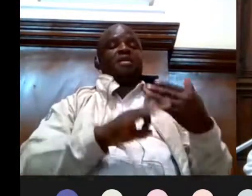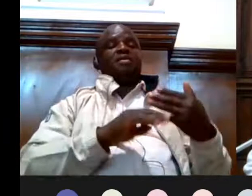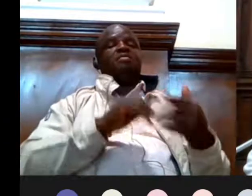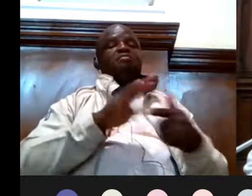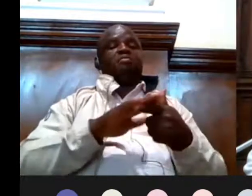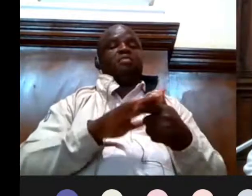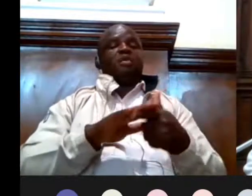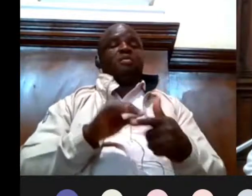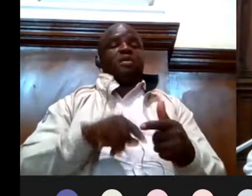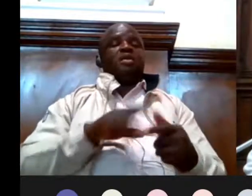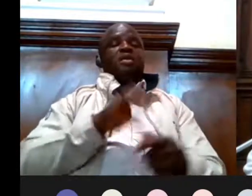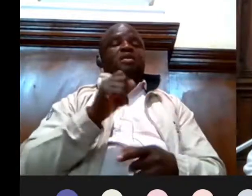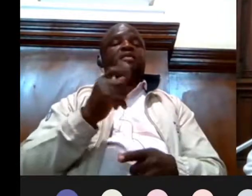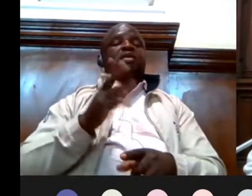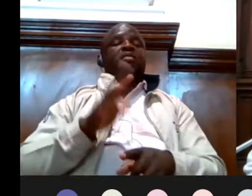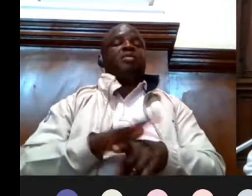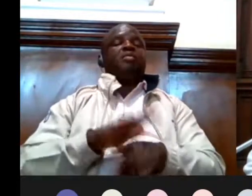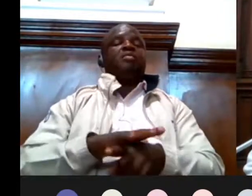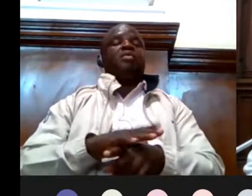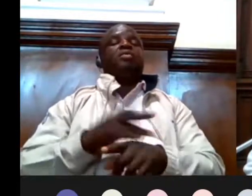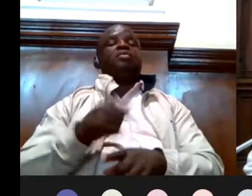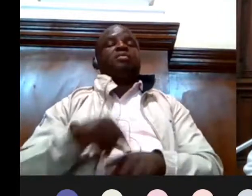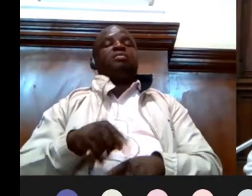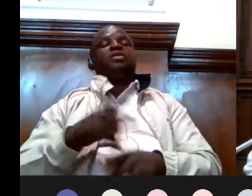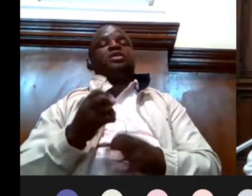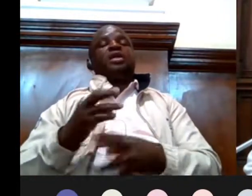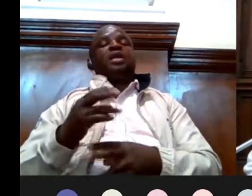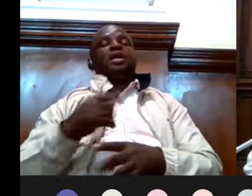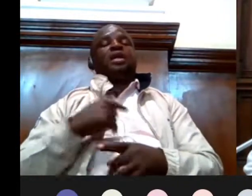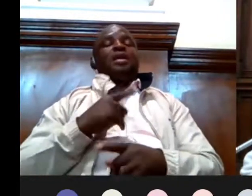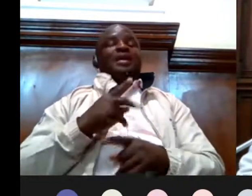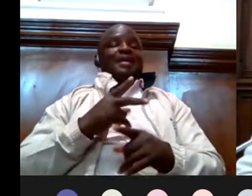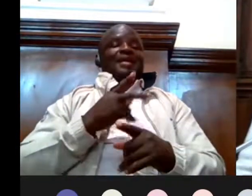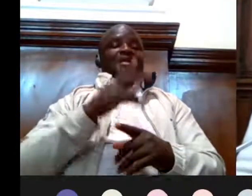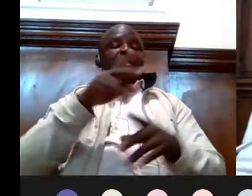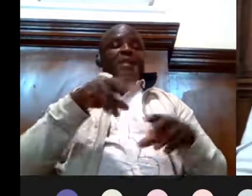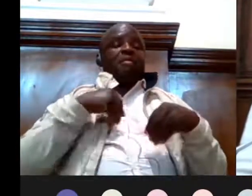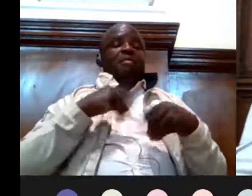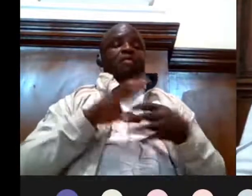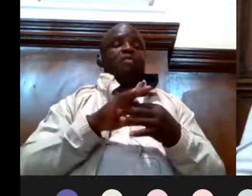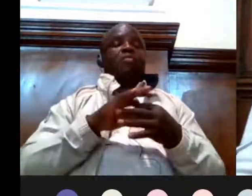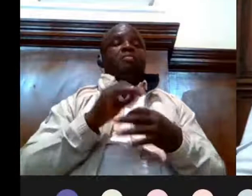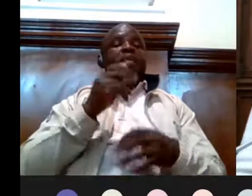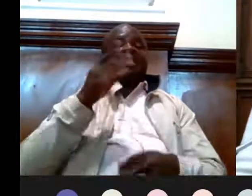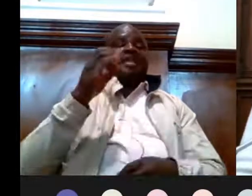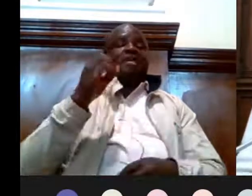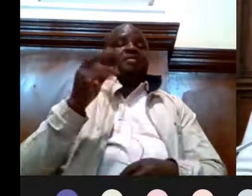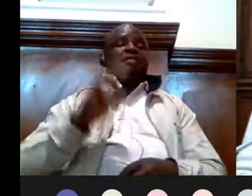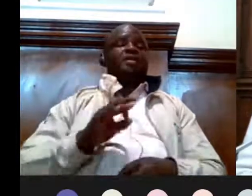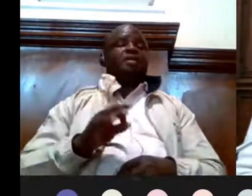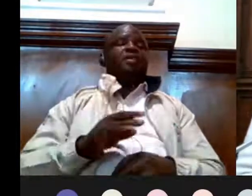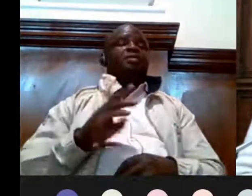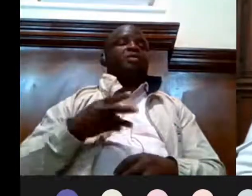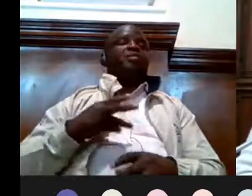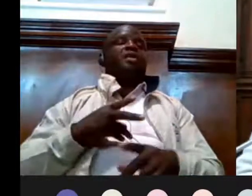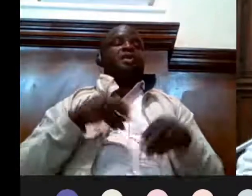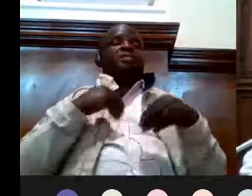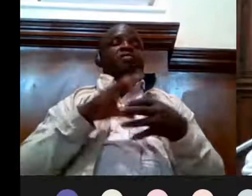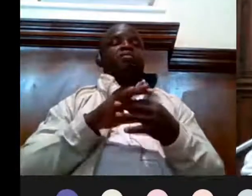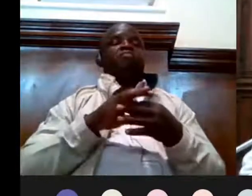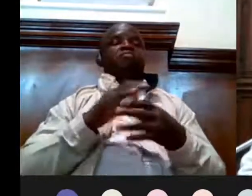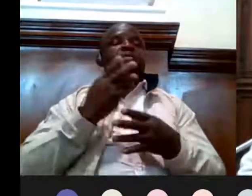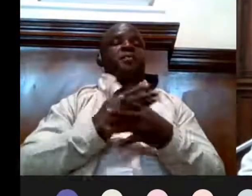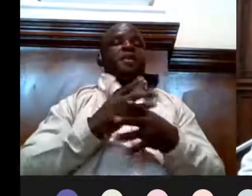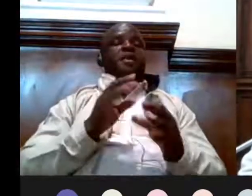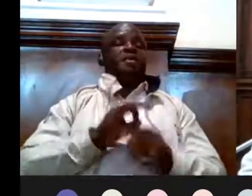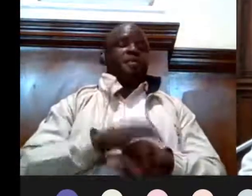are the most vulnerable with unemployment rate of over 30%. Ke ka ho ke